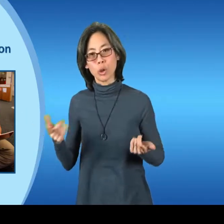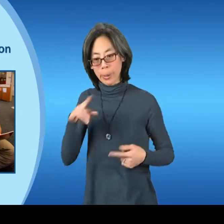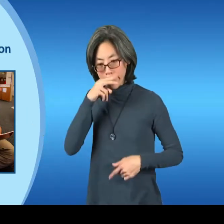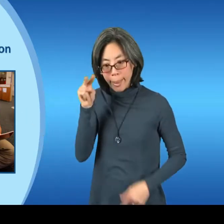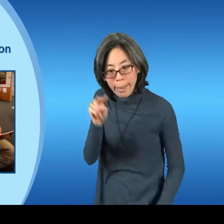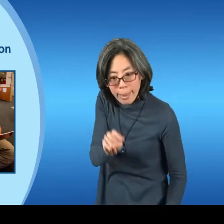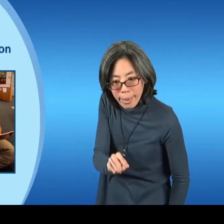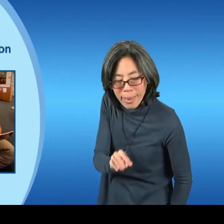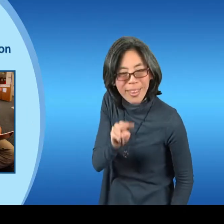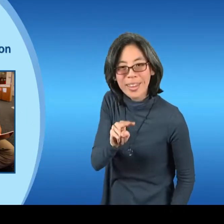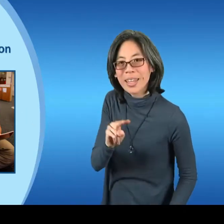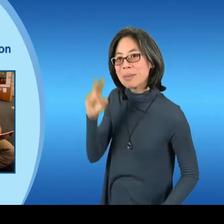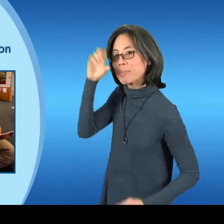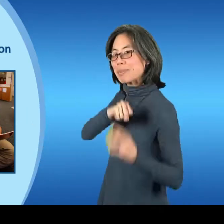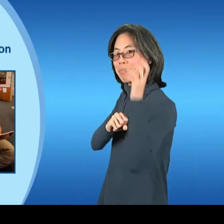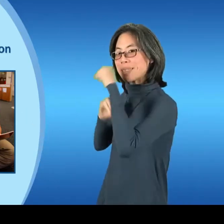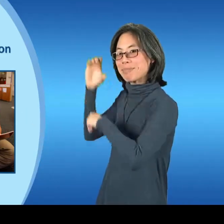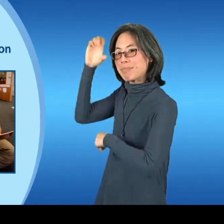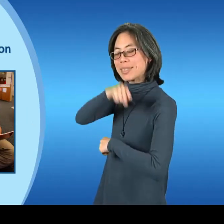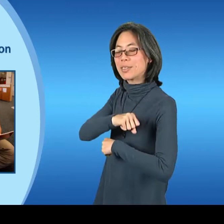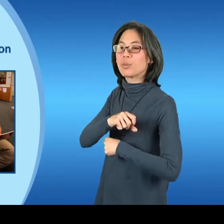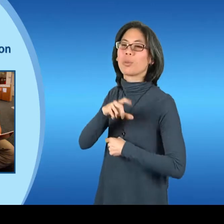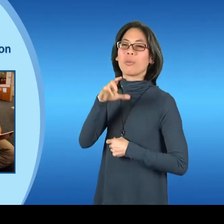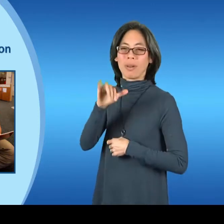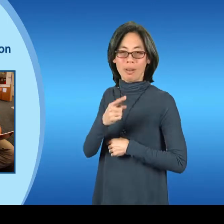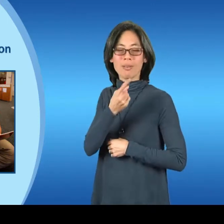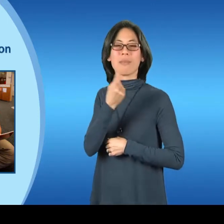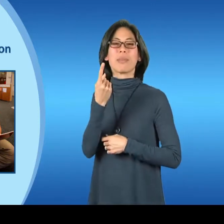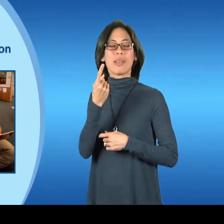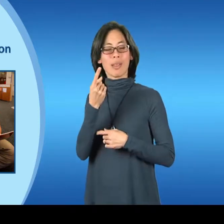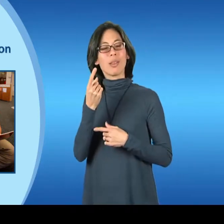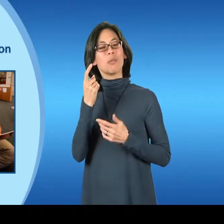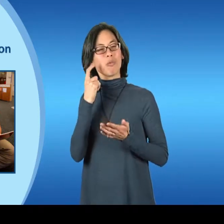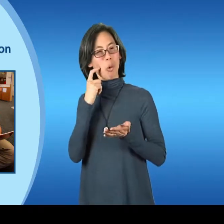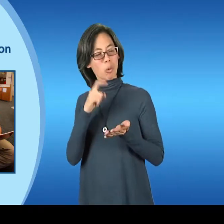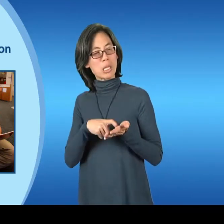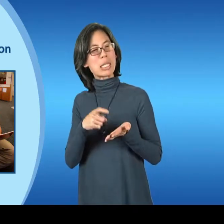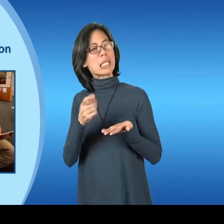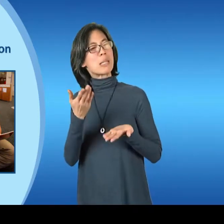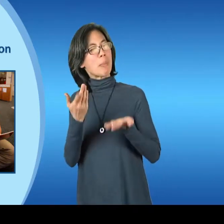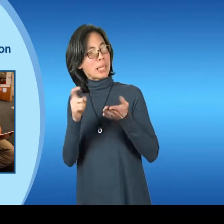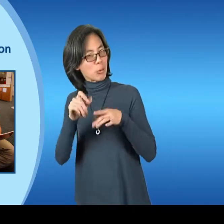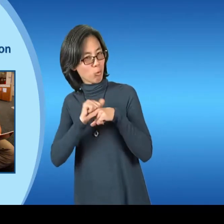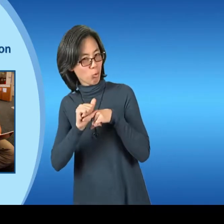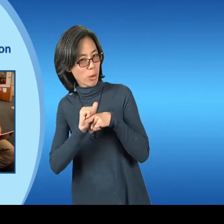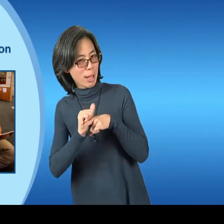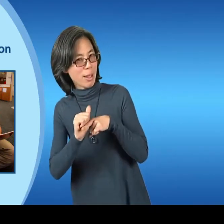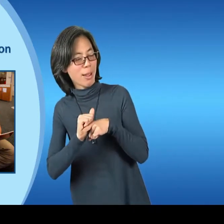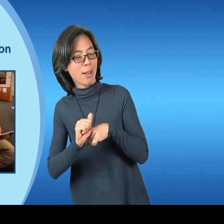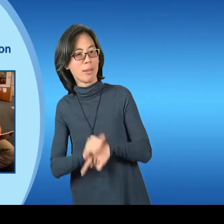without paying attention to whether or not the child has looked back at the parent. This is one area that researchers have noticed might need training for hearing parents.